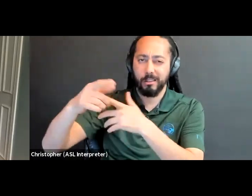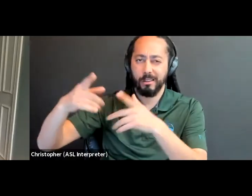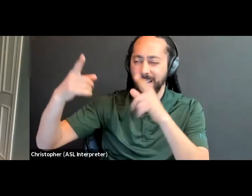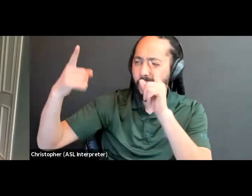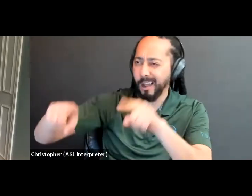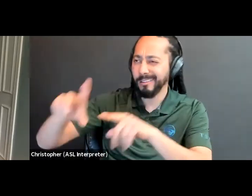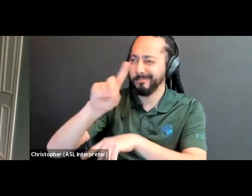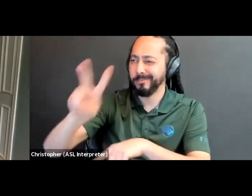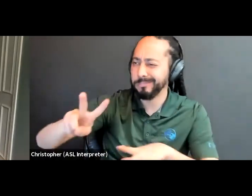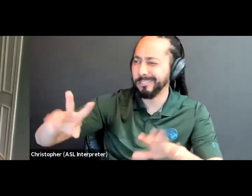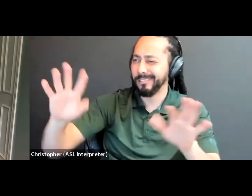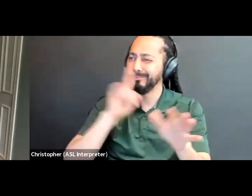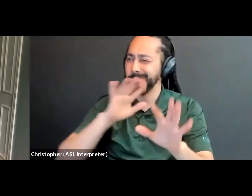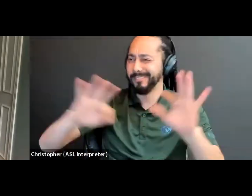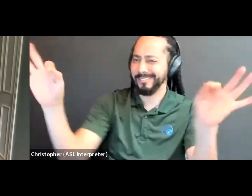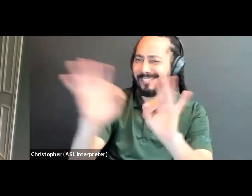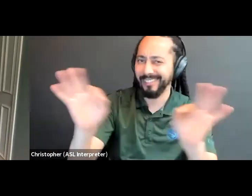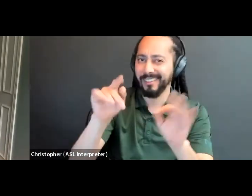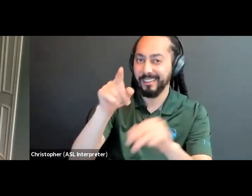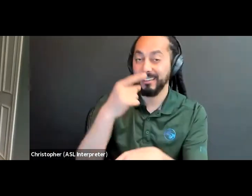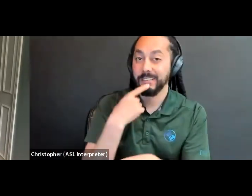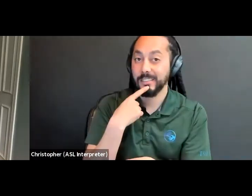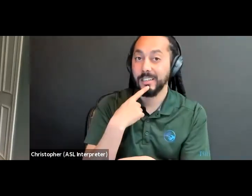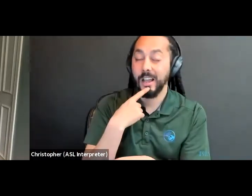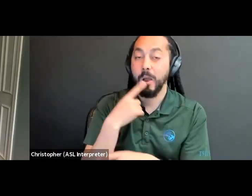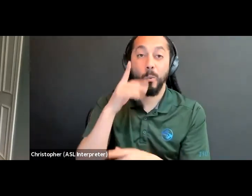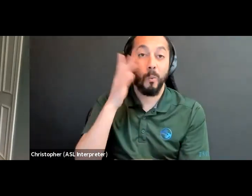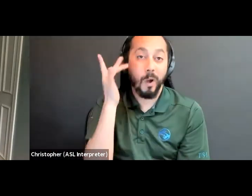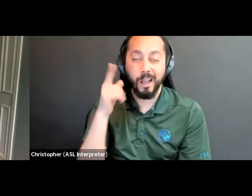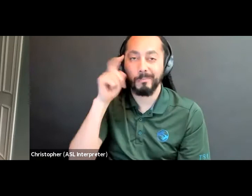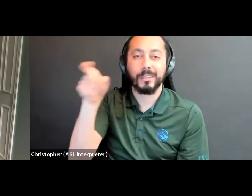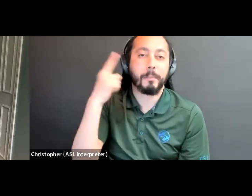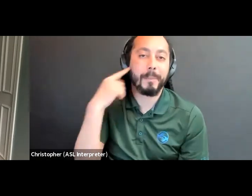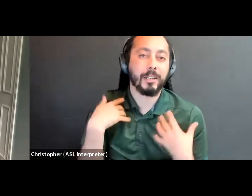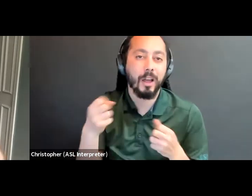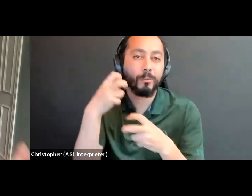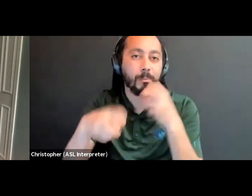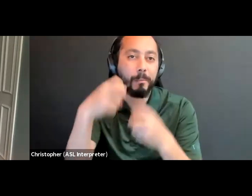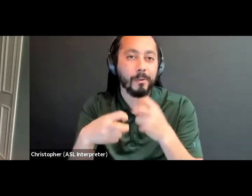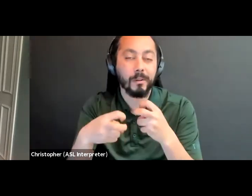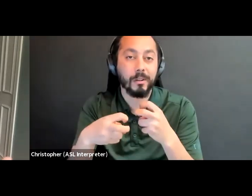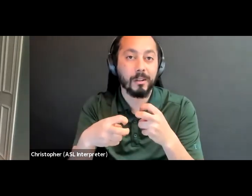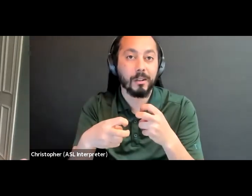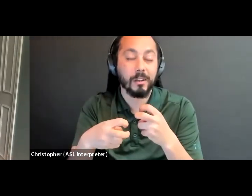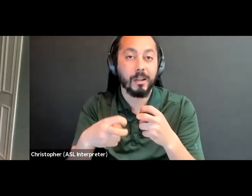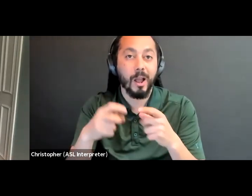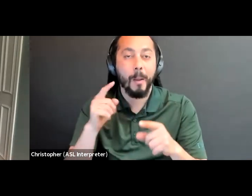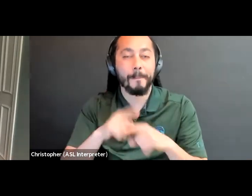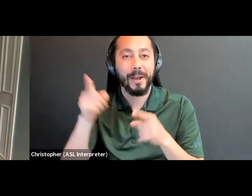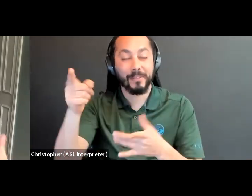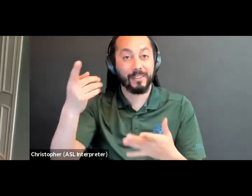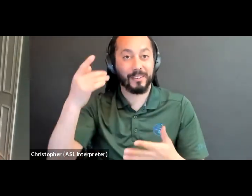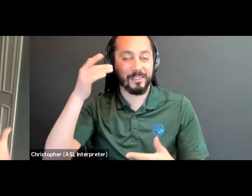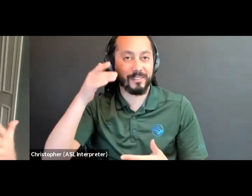domestic violence due to some issues with mental health problem. And that's really the idea that they actually transmit their anxiety to their